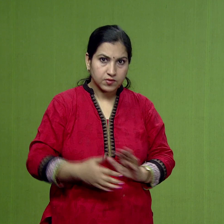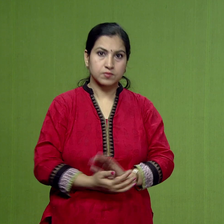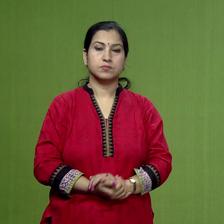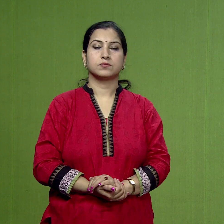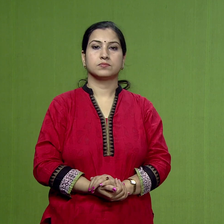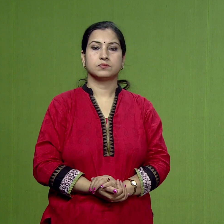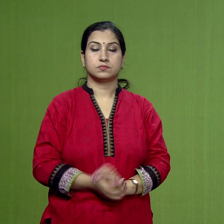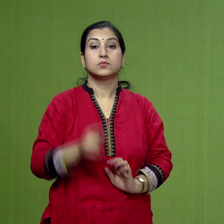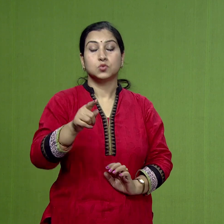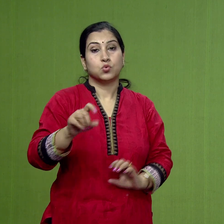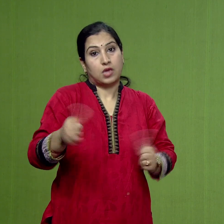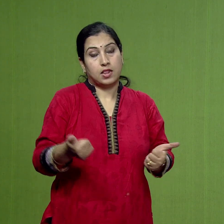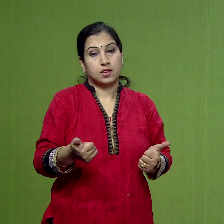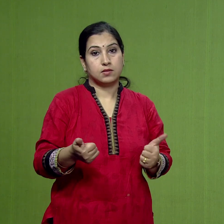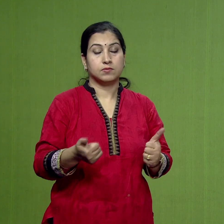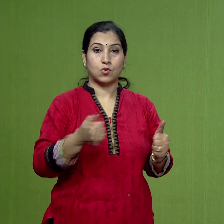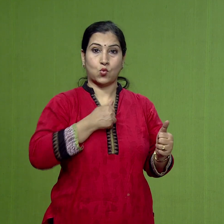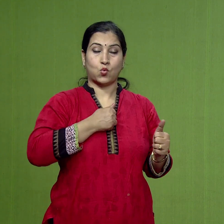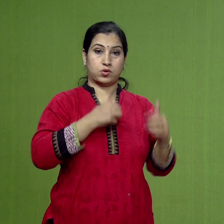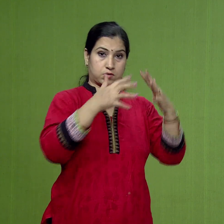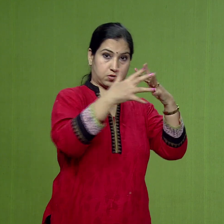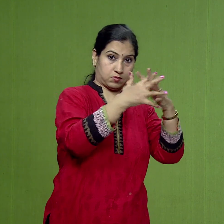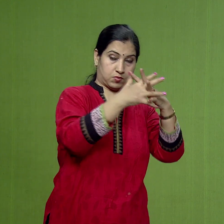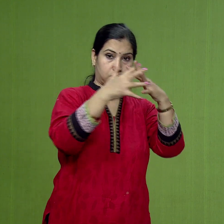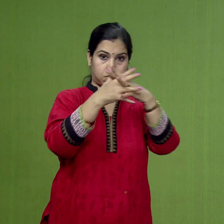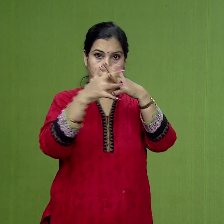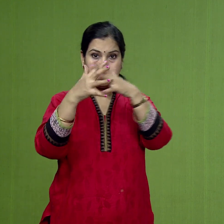You may visit the NIOS website